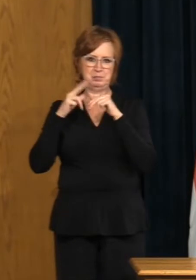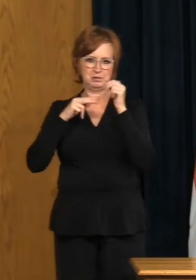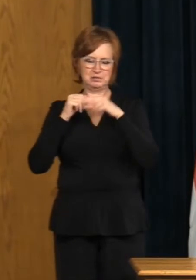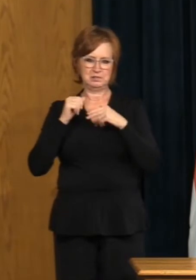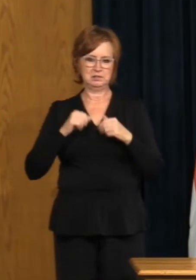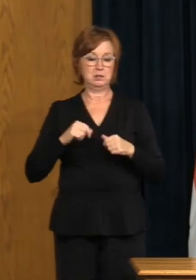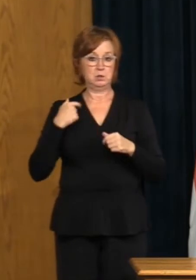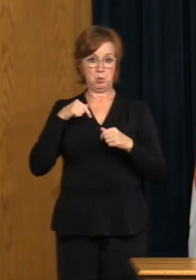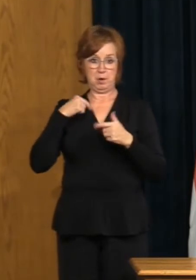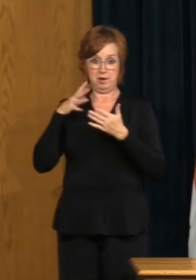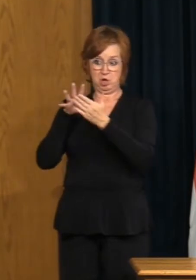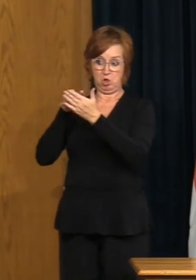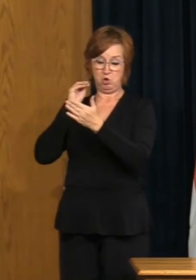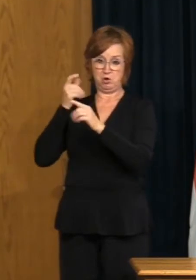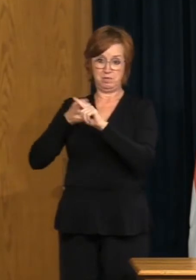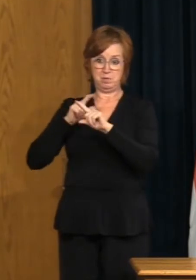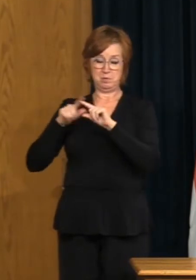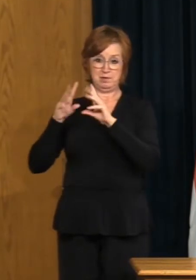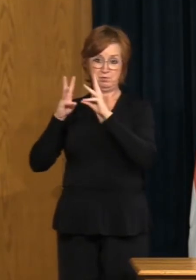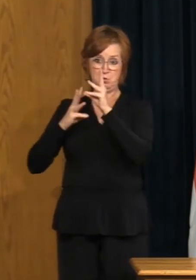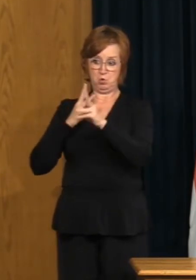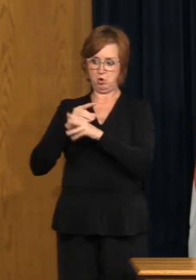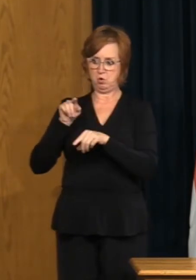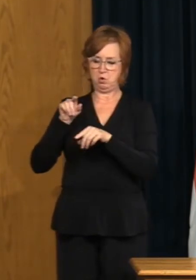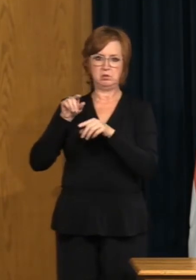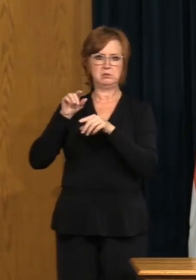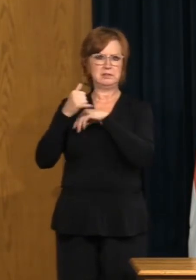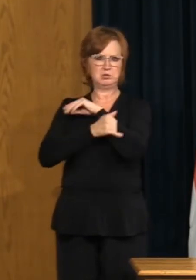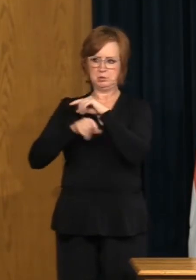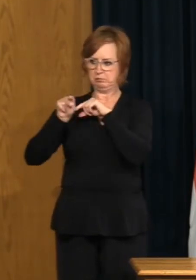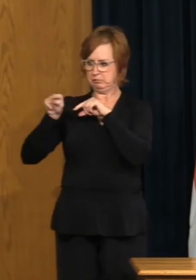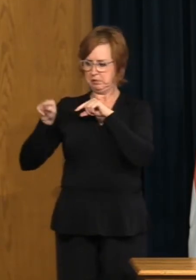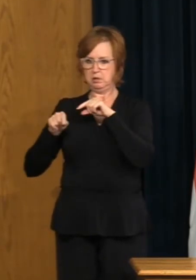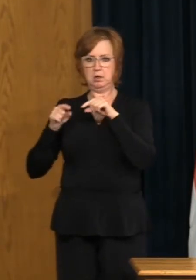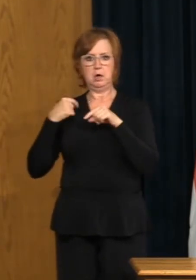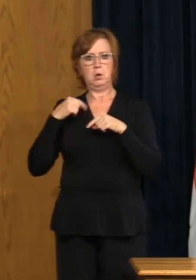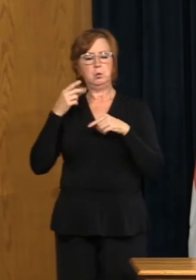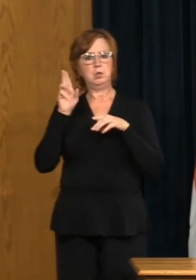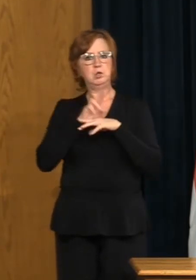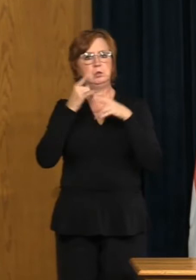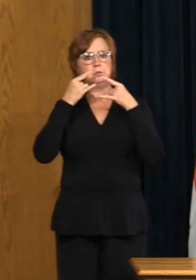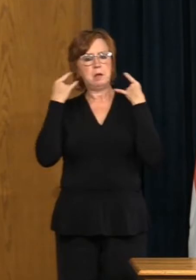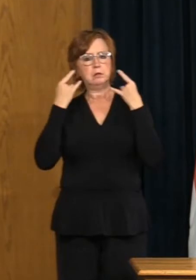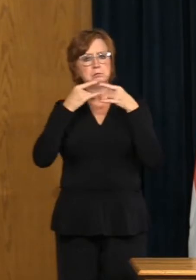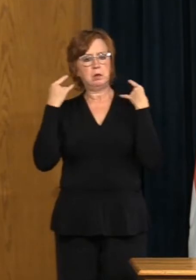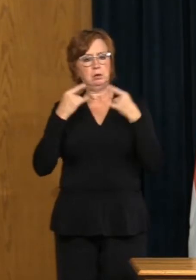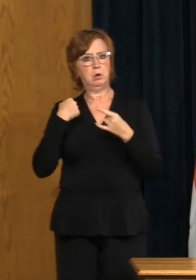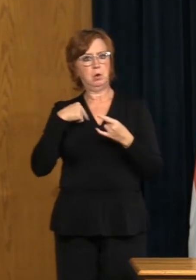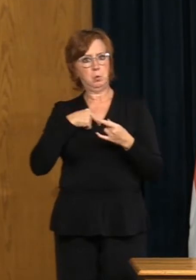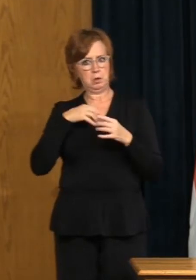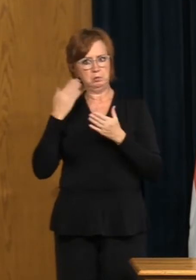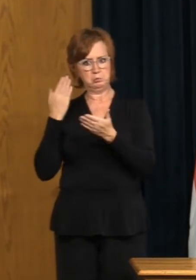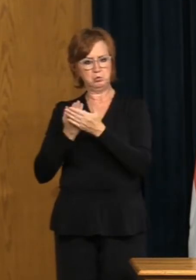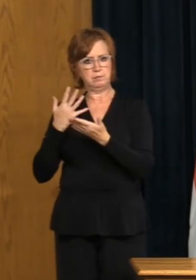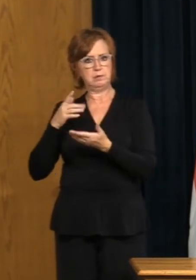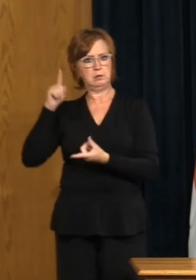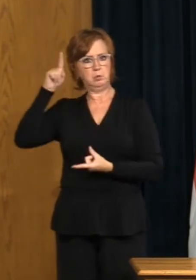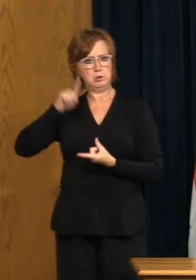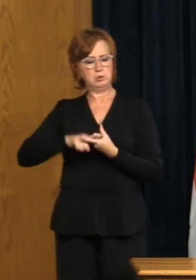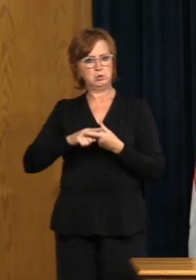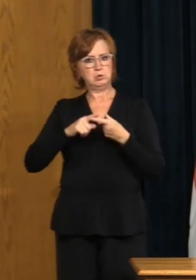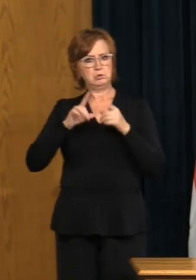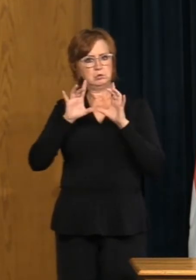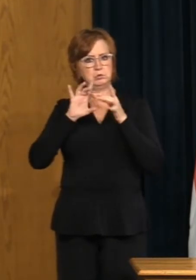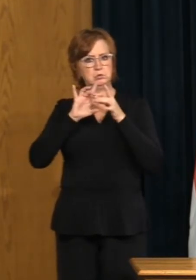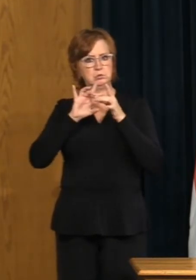that if you use a mask consistently in an indoor public place, you can significantly reduce transmission without having to go into